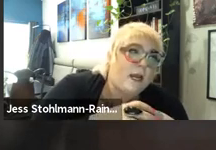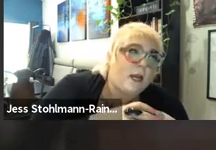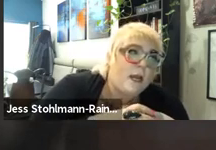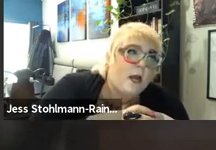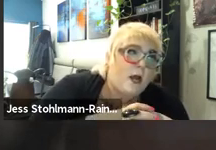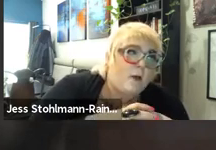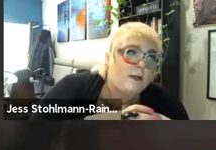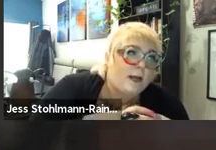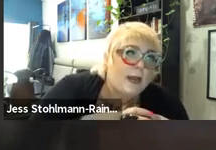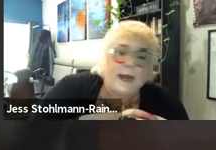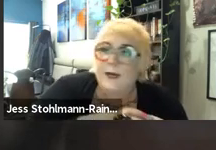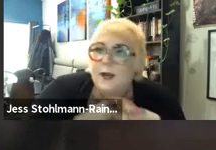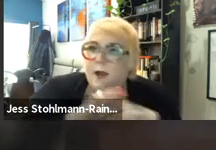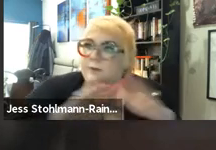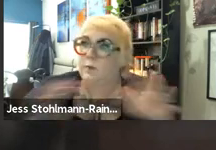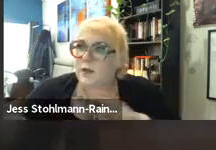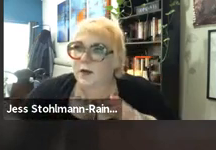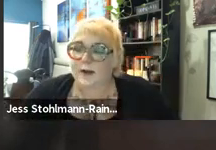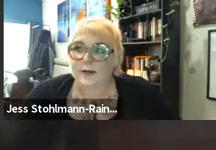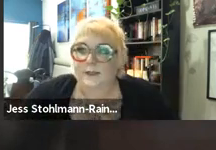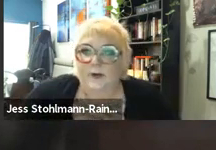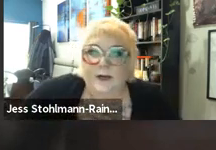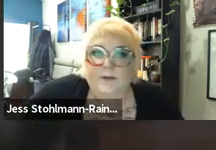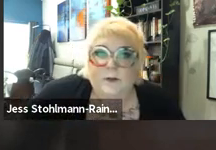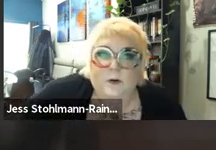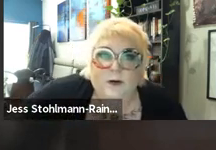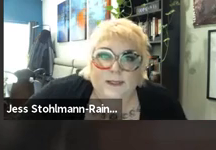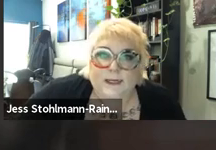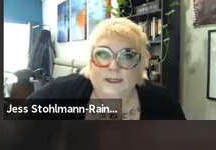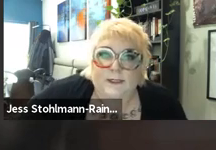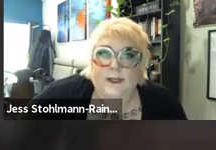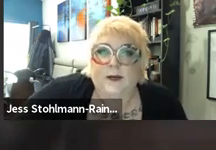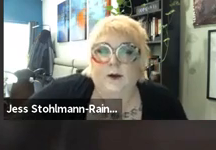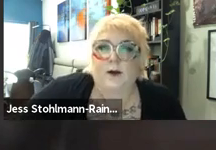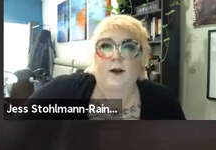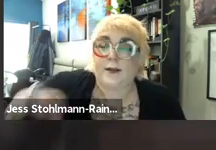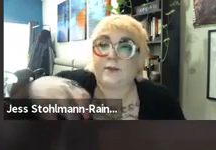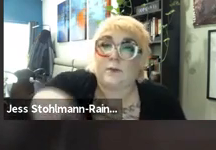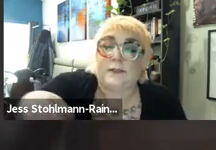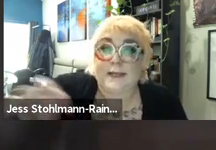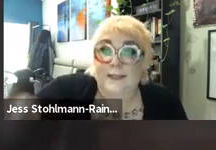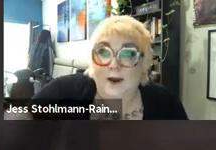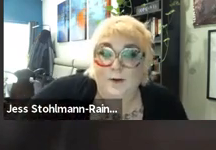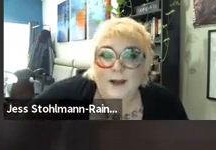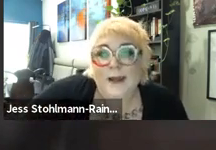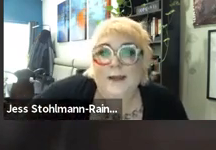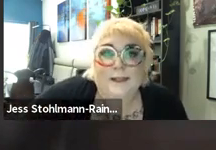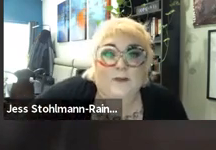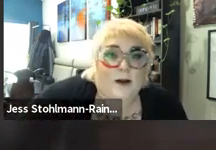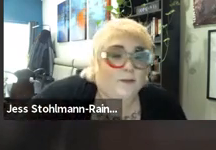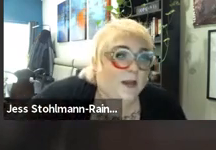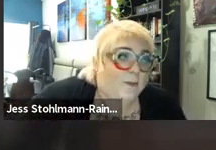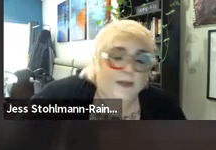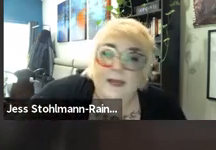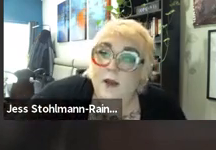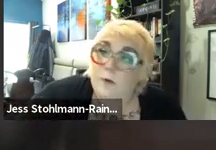of moving in uh with 988 um so we'll talk about each of our individual organizations and our our individual states and how things